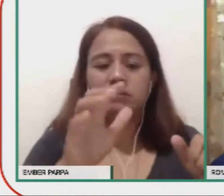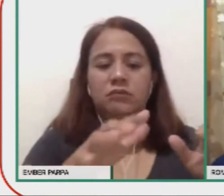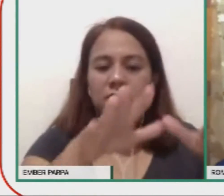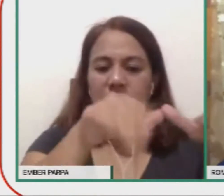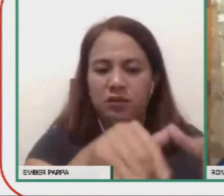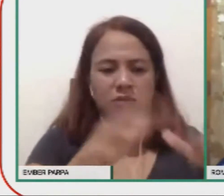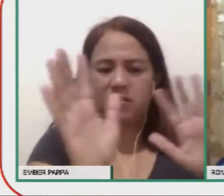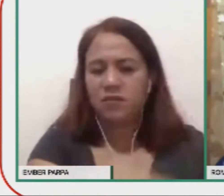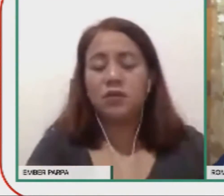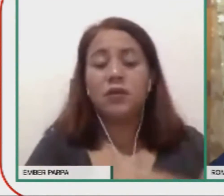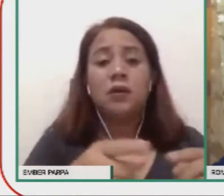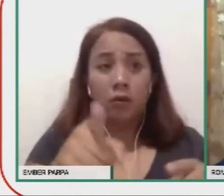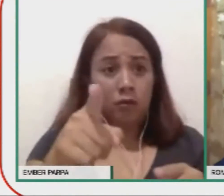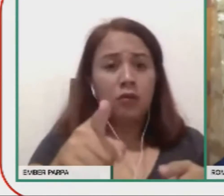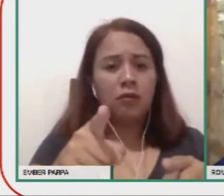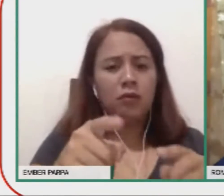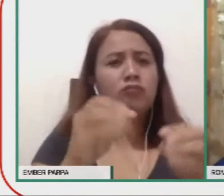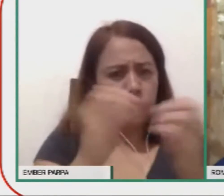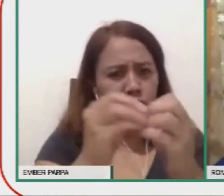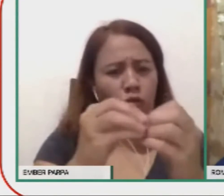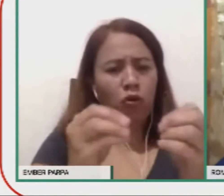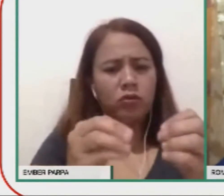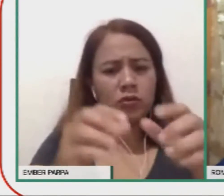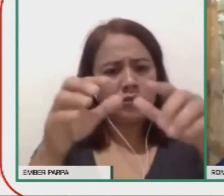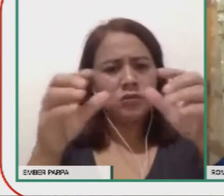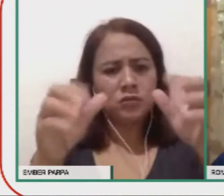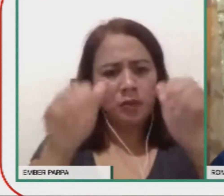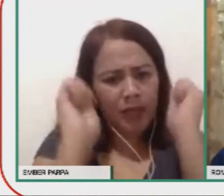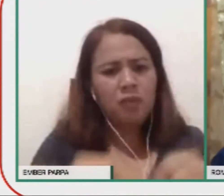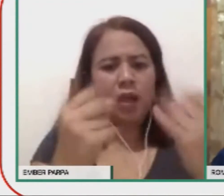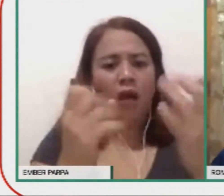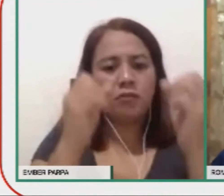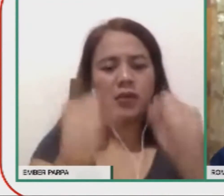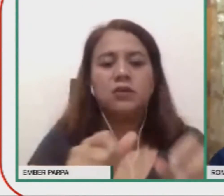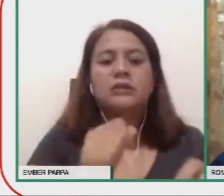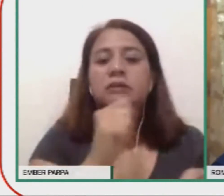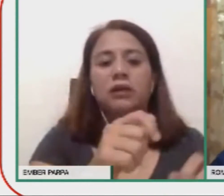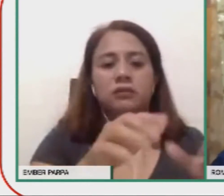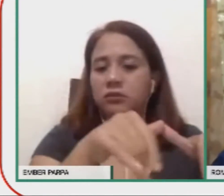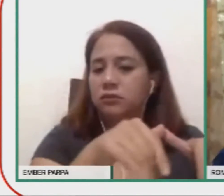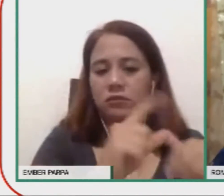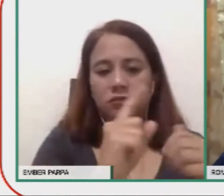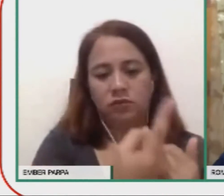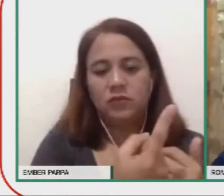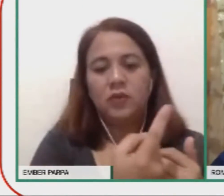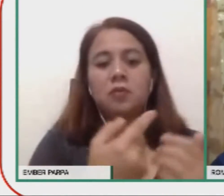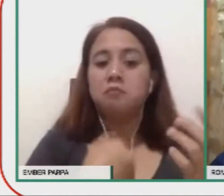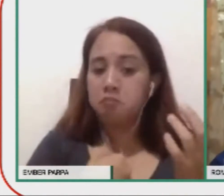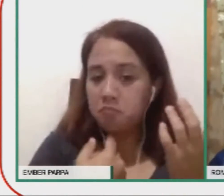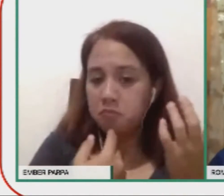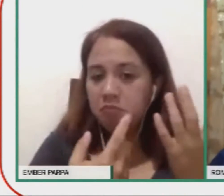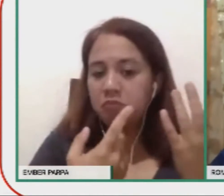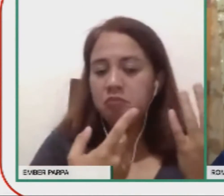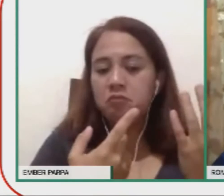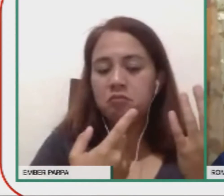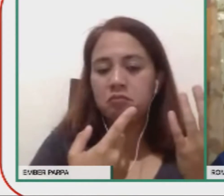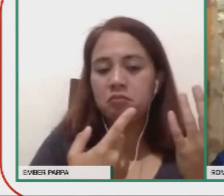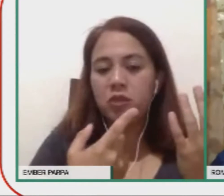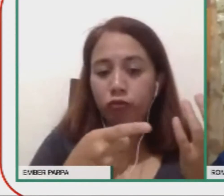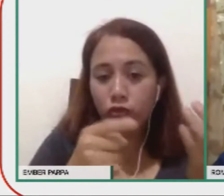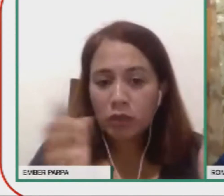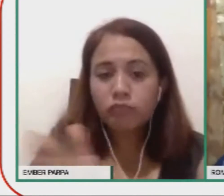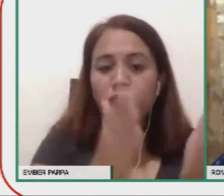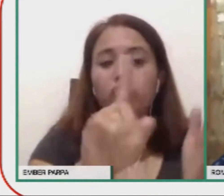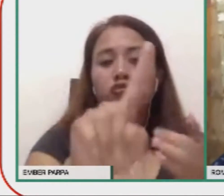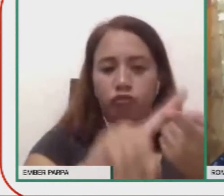more abilities rather than your disabilities. So I suppose if you can motivate your friends.